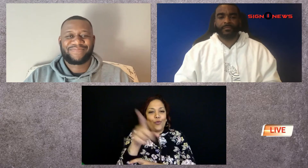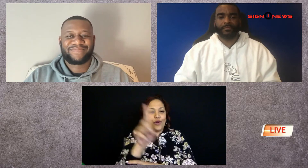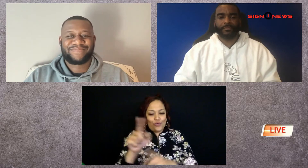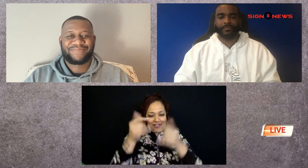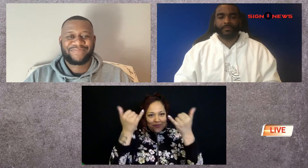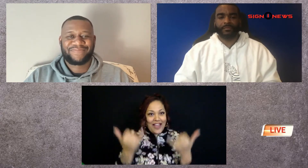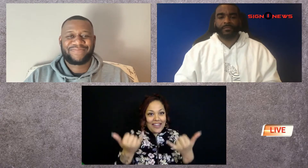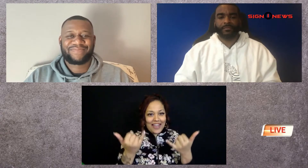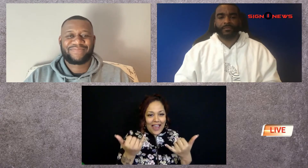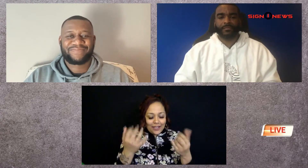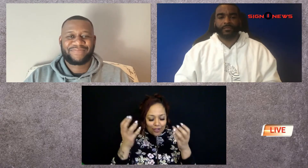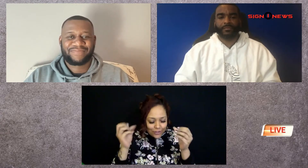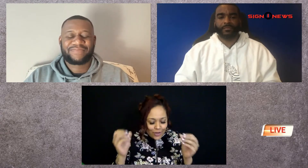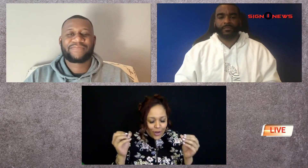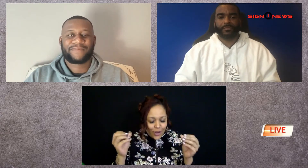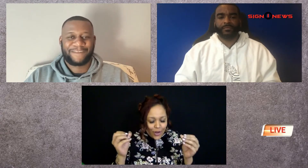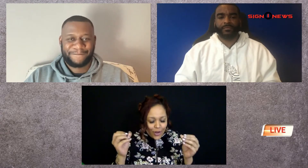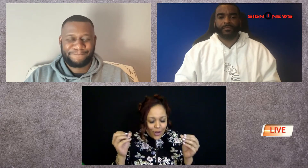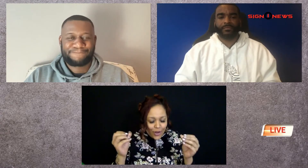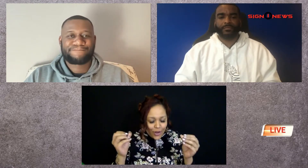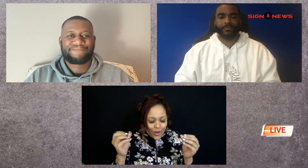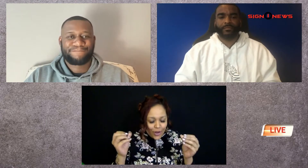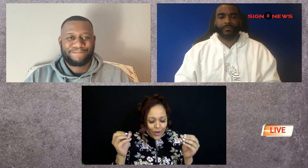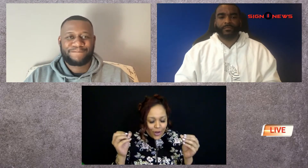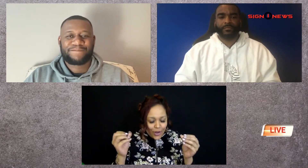You really have a rich experience.